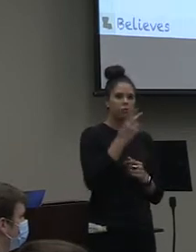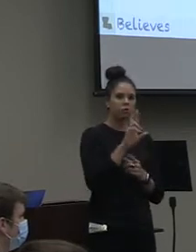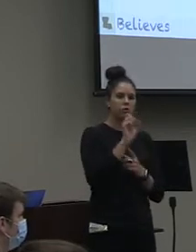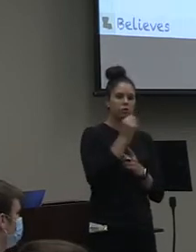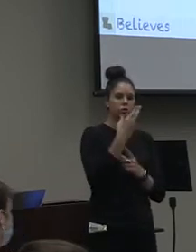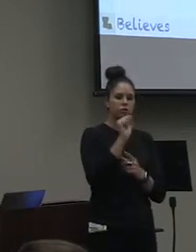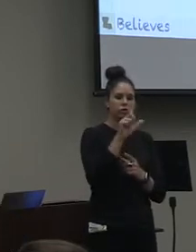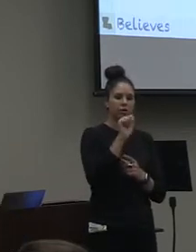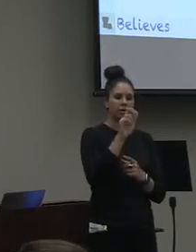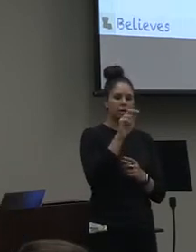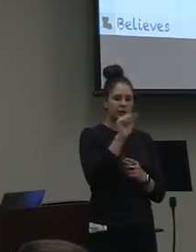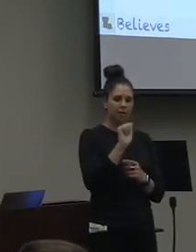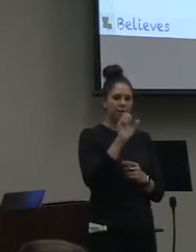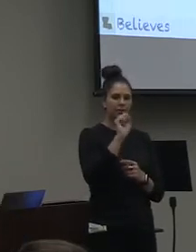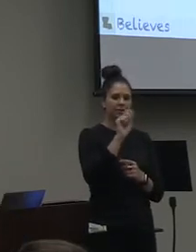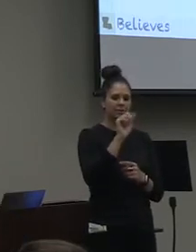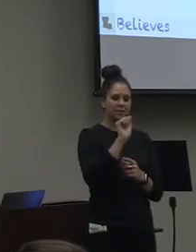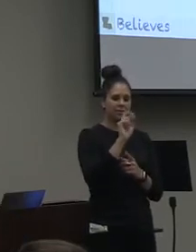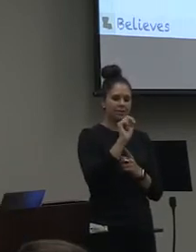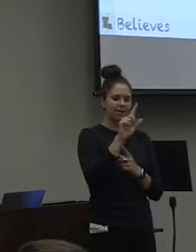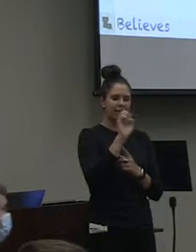Dr. Shalonda Stanley.